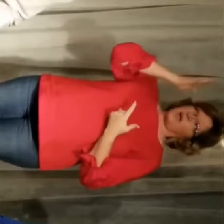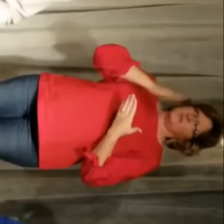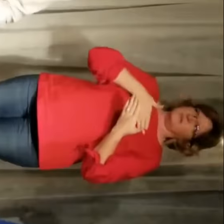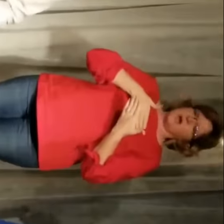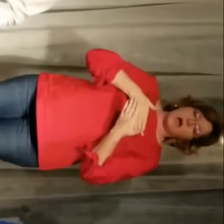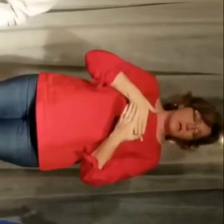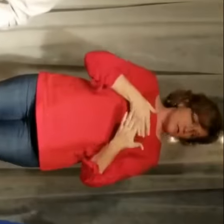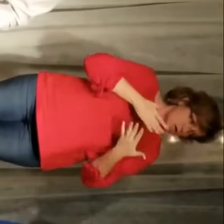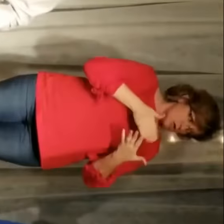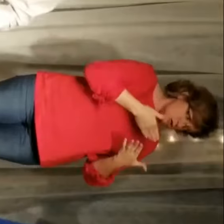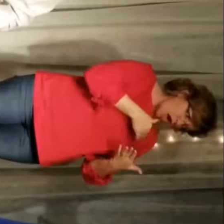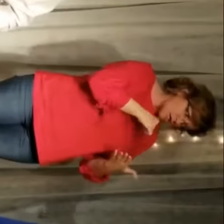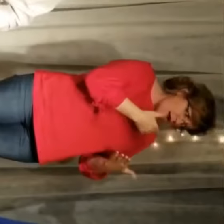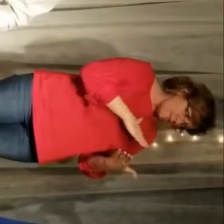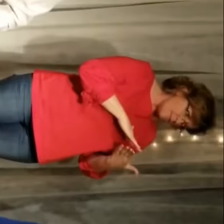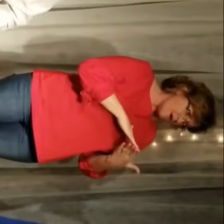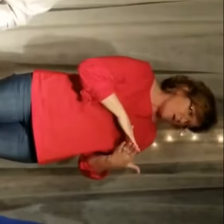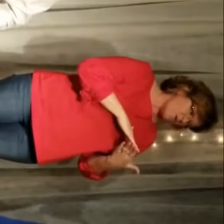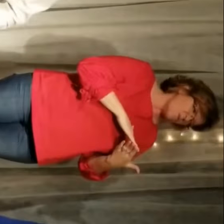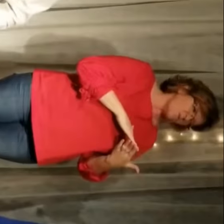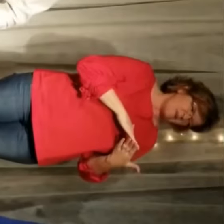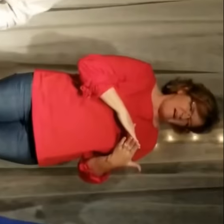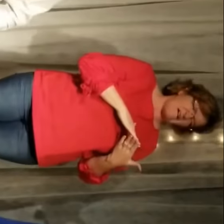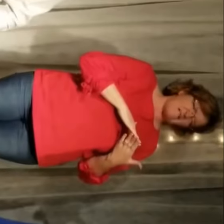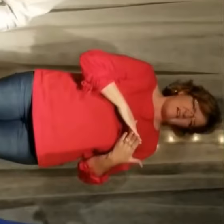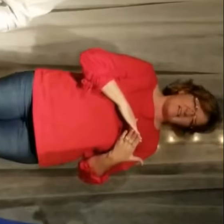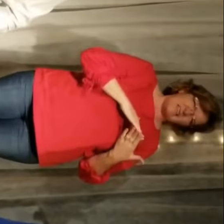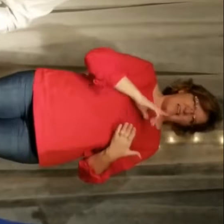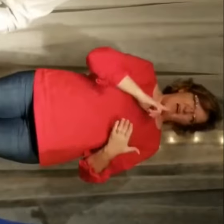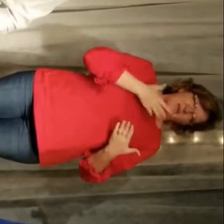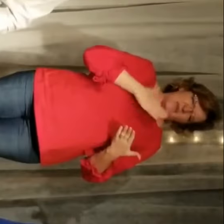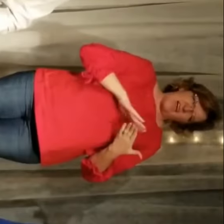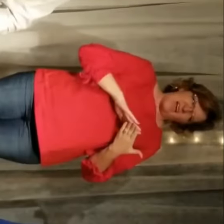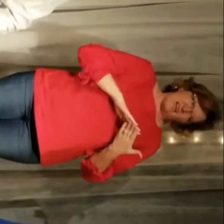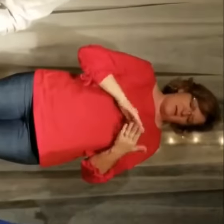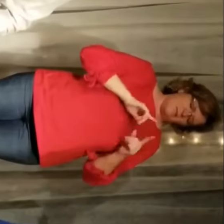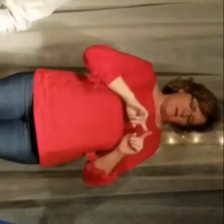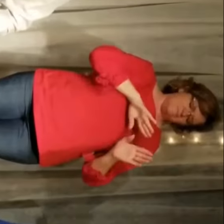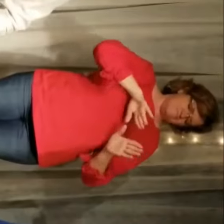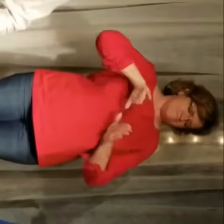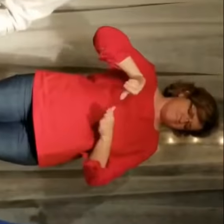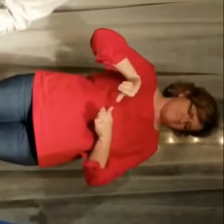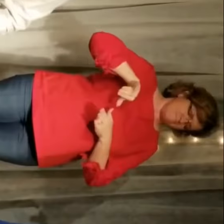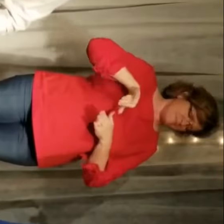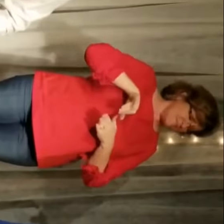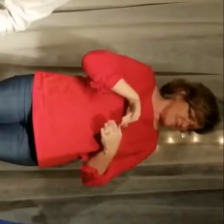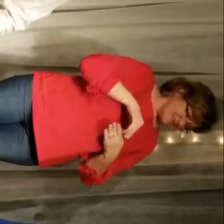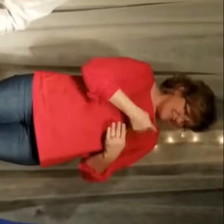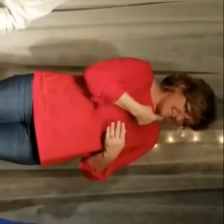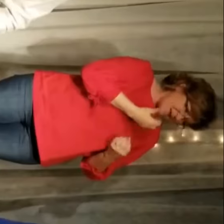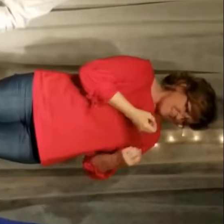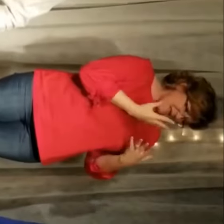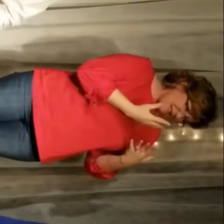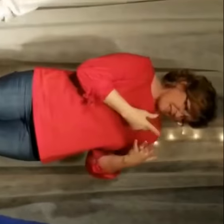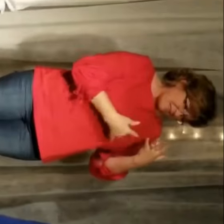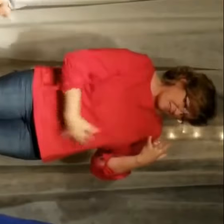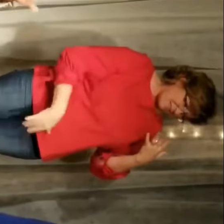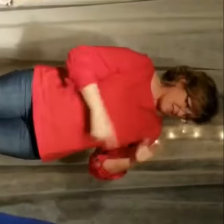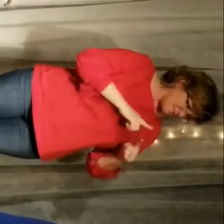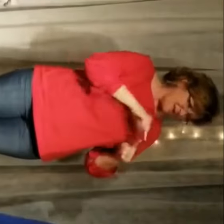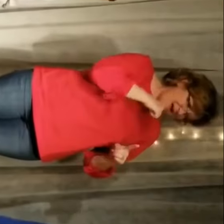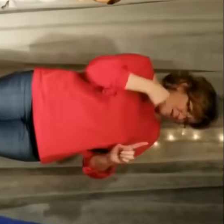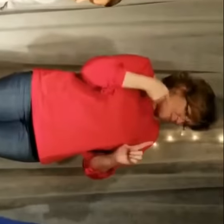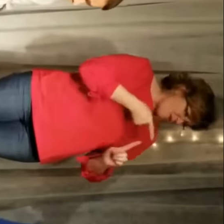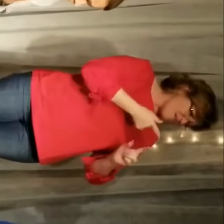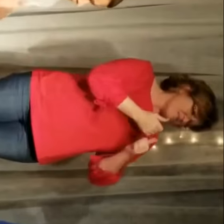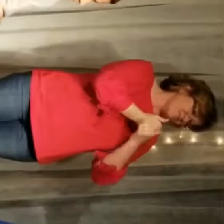songs themselves are bad. Well, they are, but that's besides the point. They say a lot of things, but they don't say